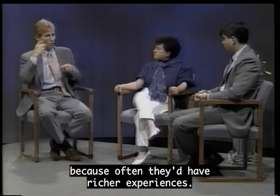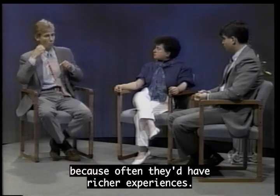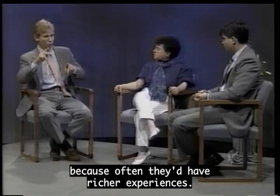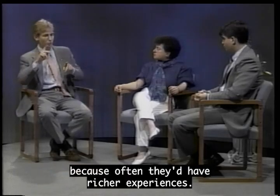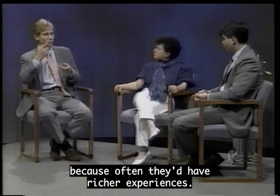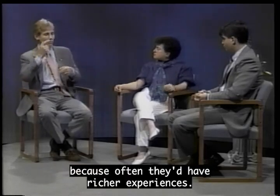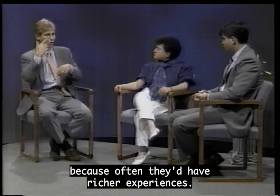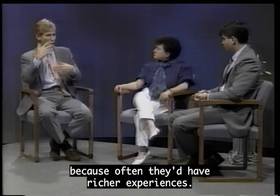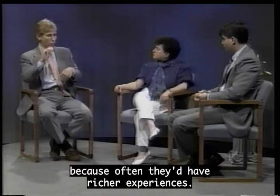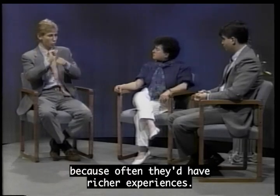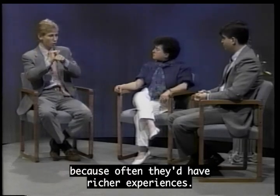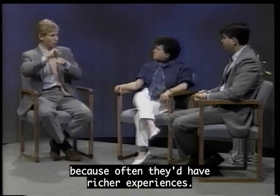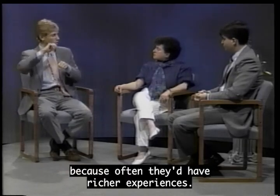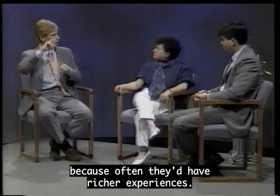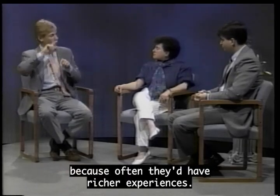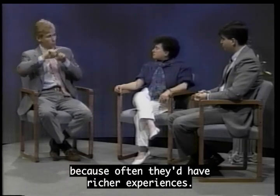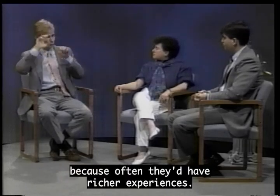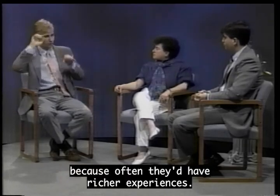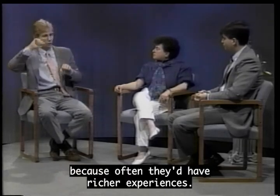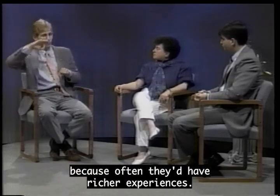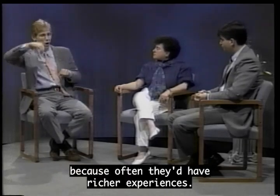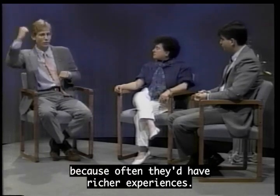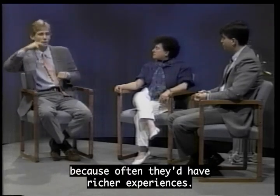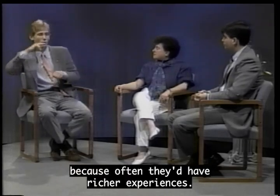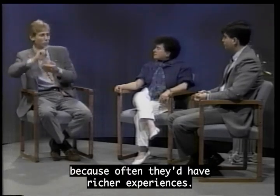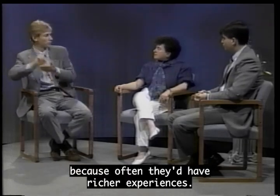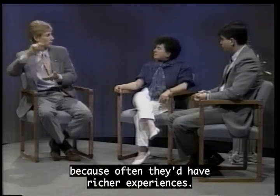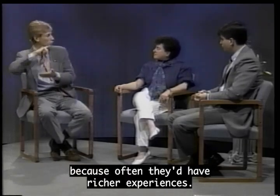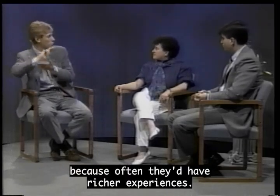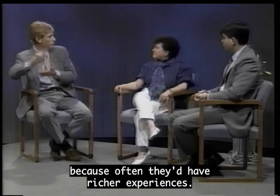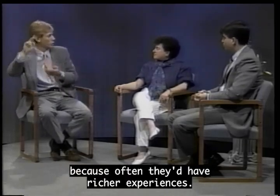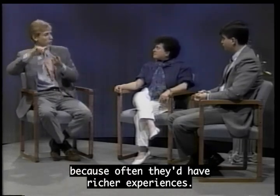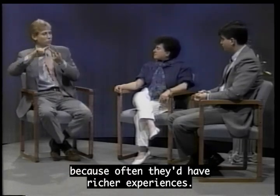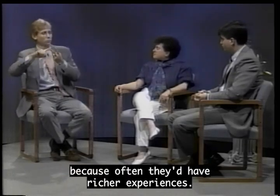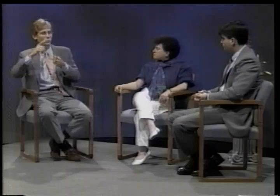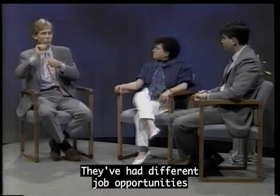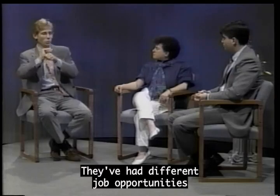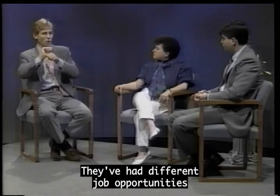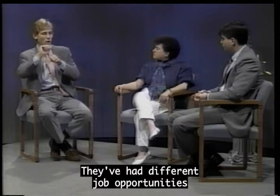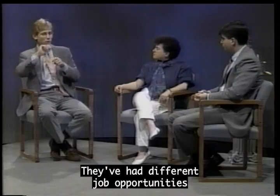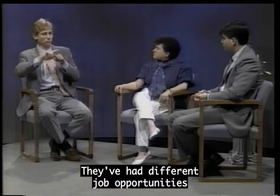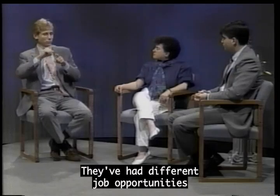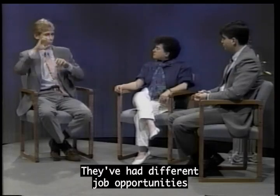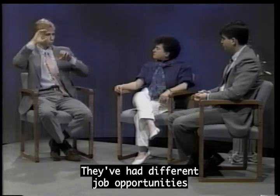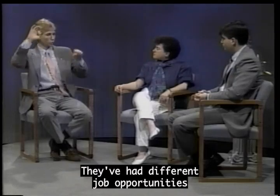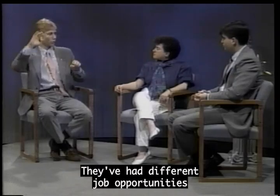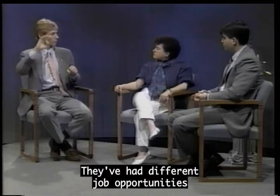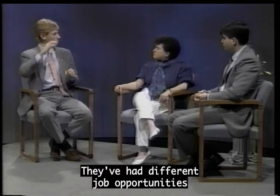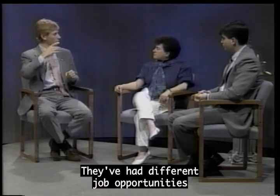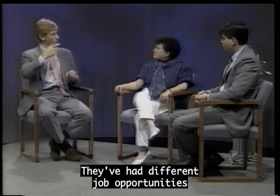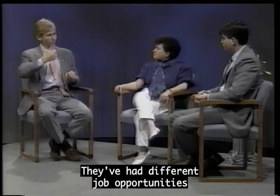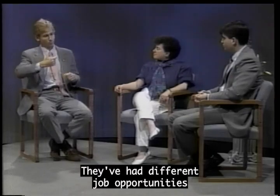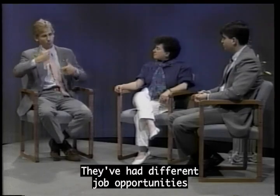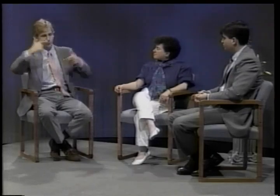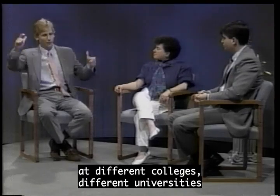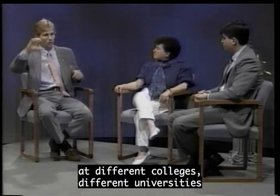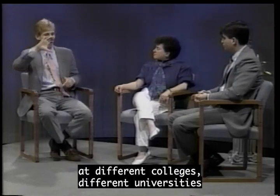because often they'd have richer experiences, they've had different job opportunities at different colleges,